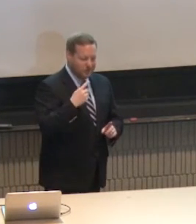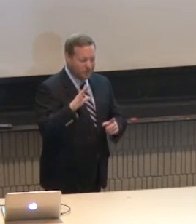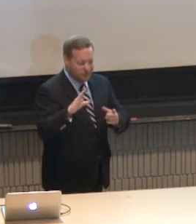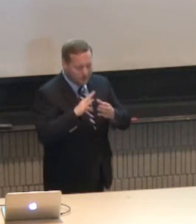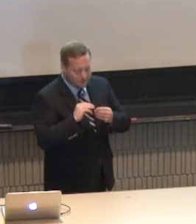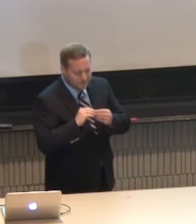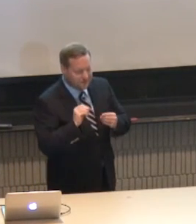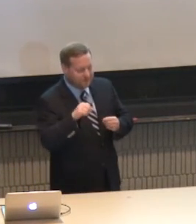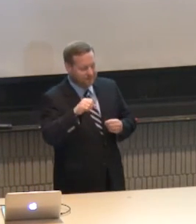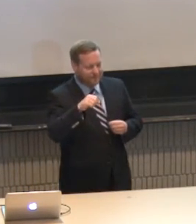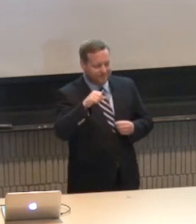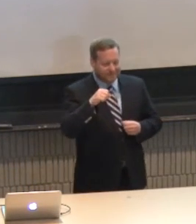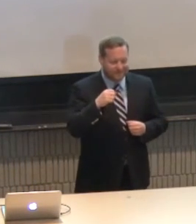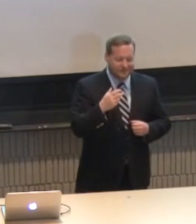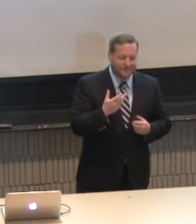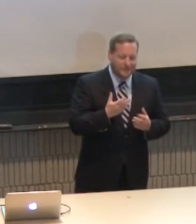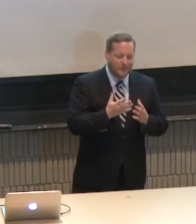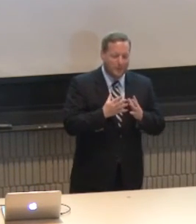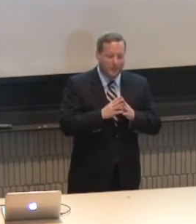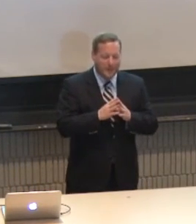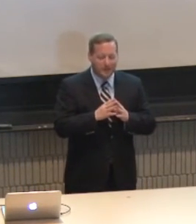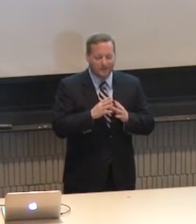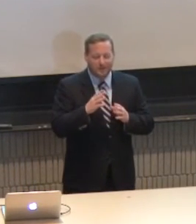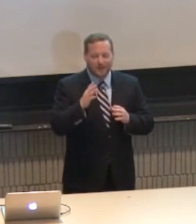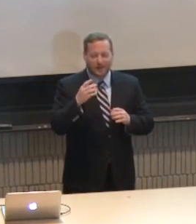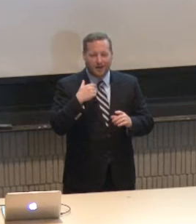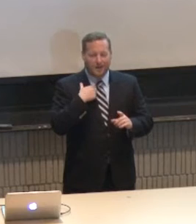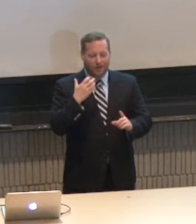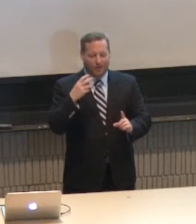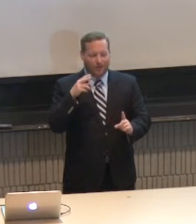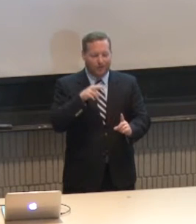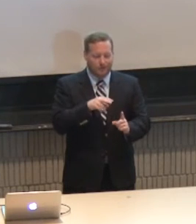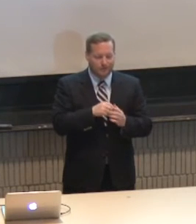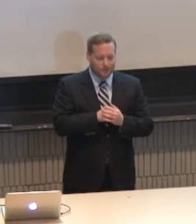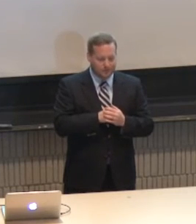I understand the question and the comment, certainly.